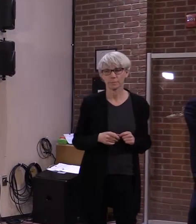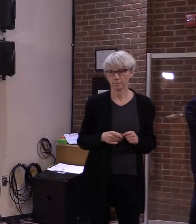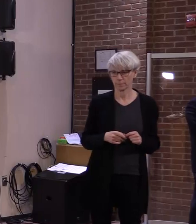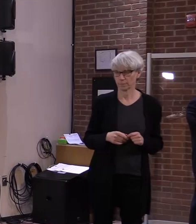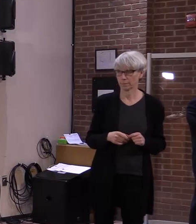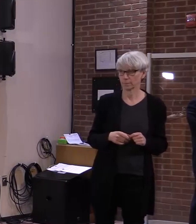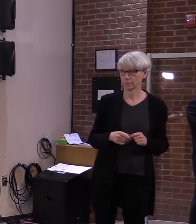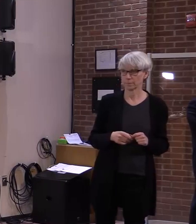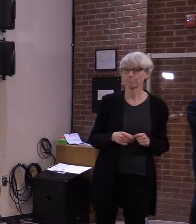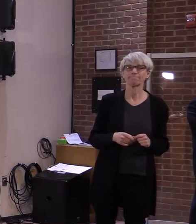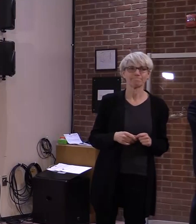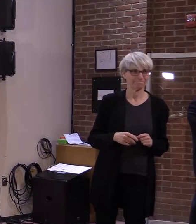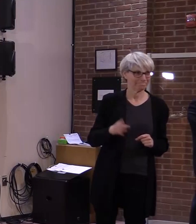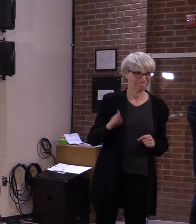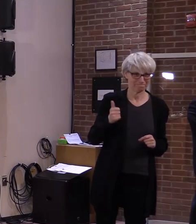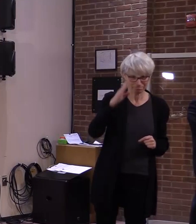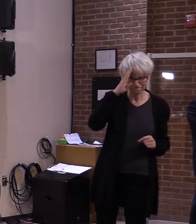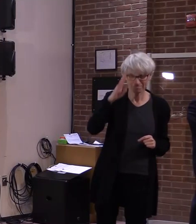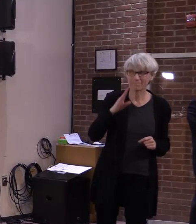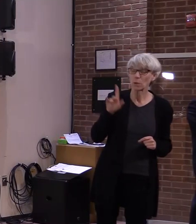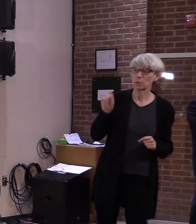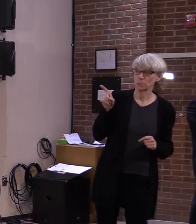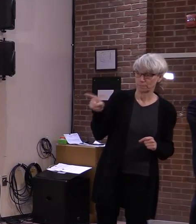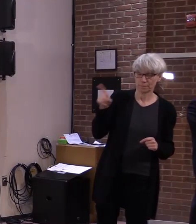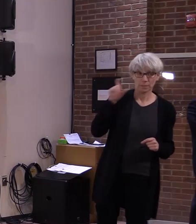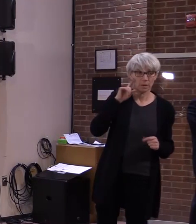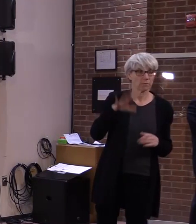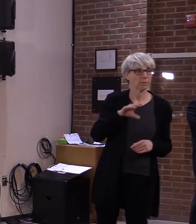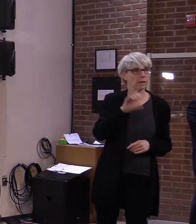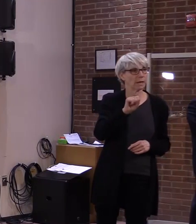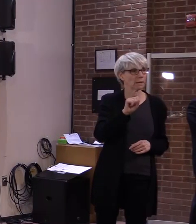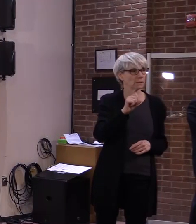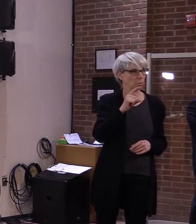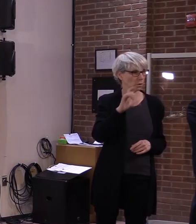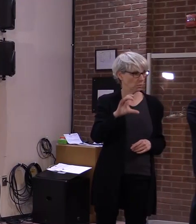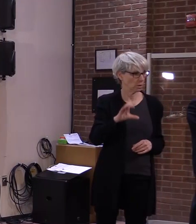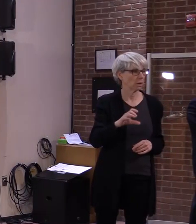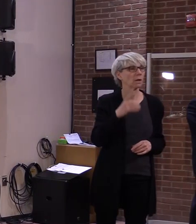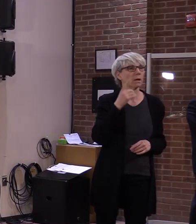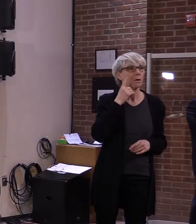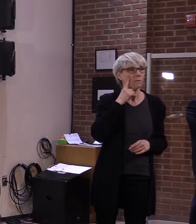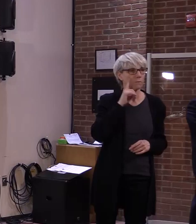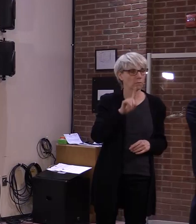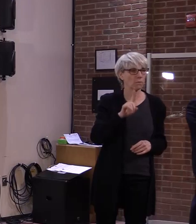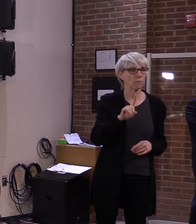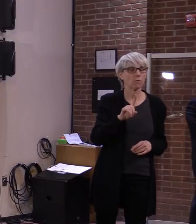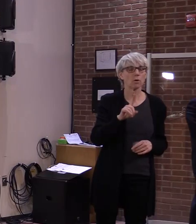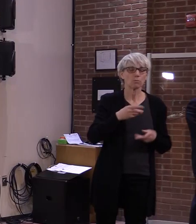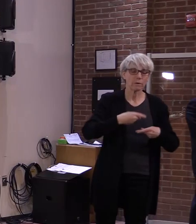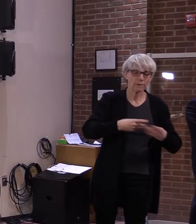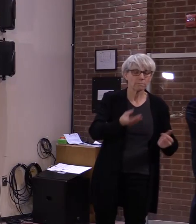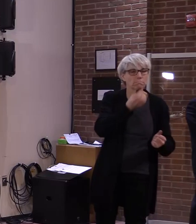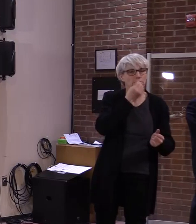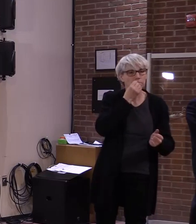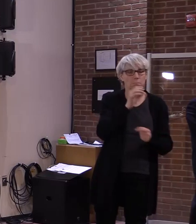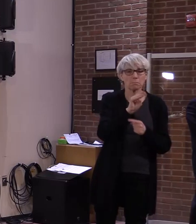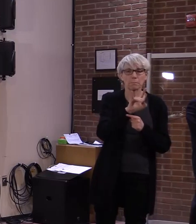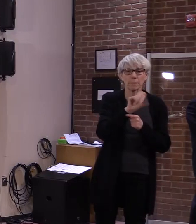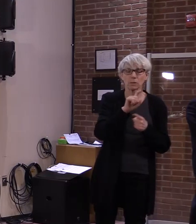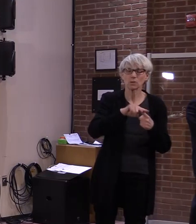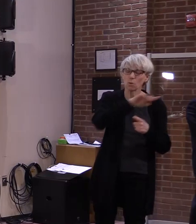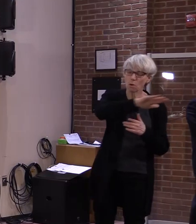Hi, a question for the governor about S-100, the bill to provide universal school meals to Vermont children. Your